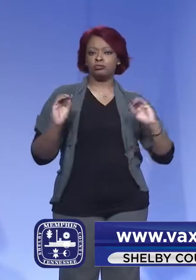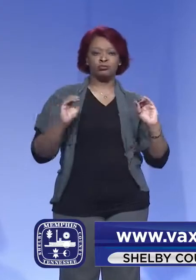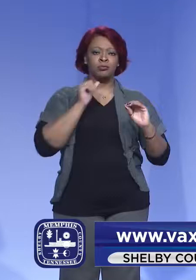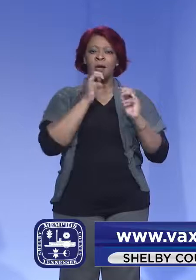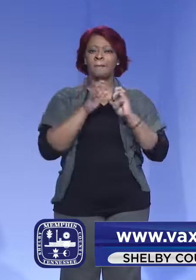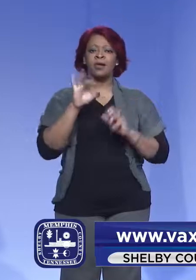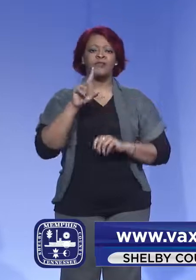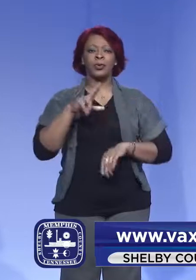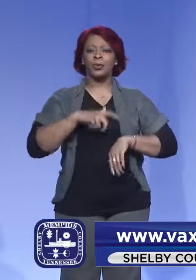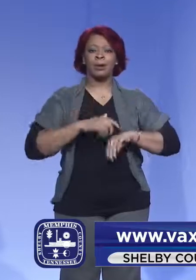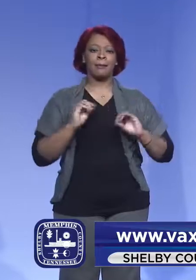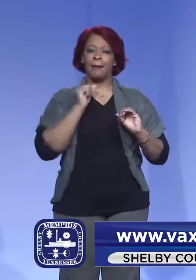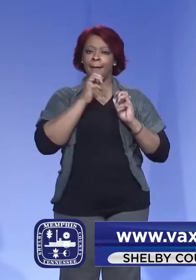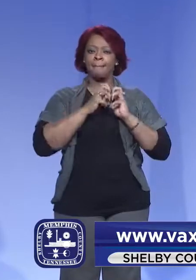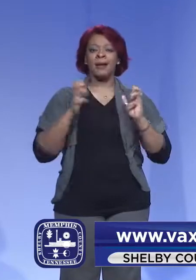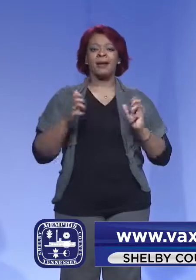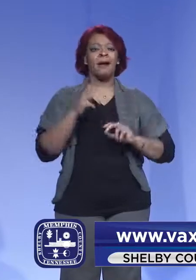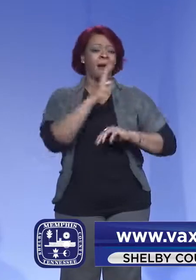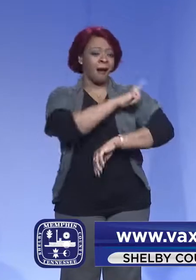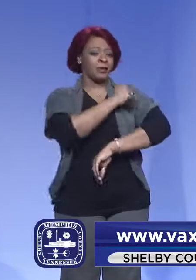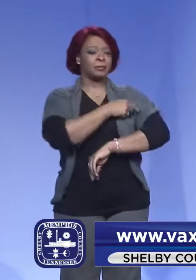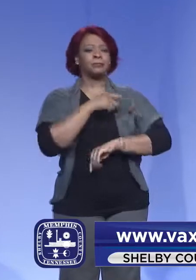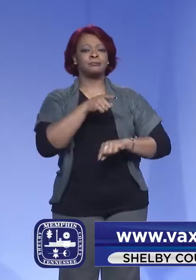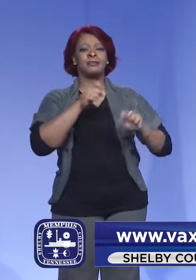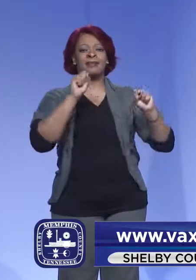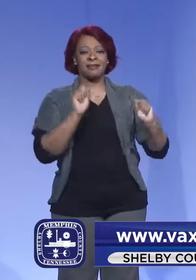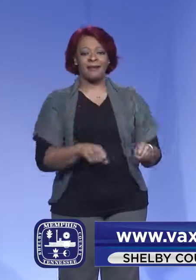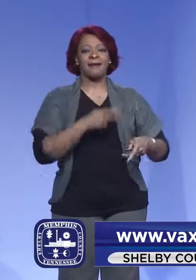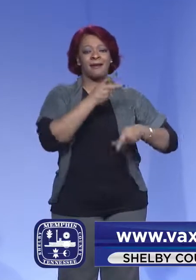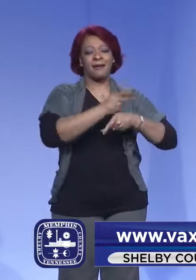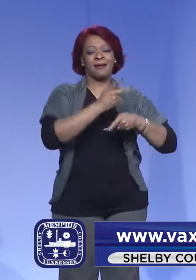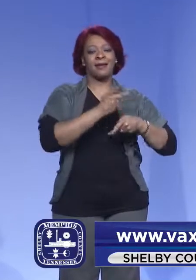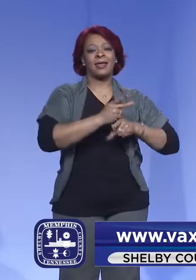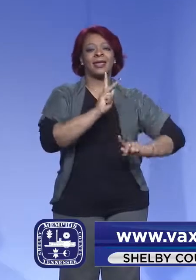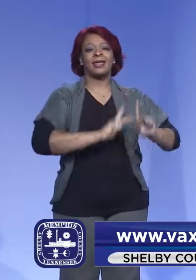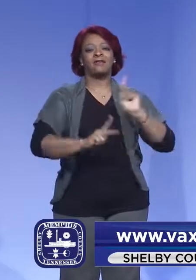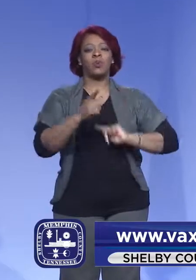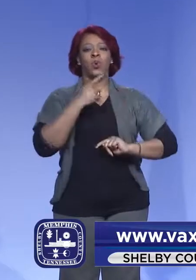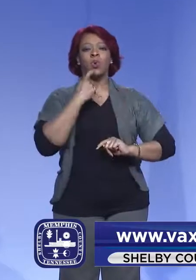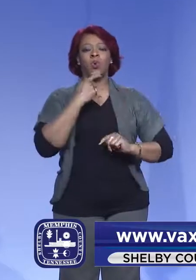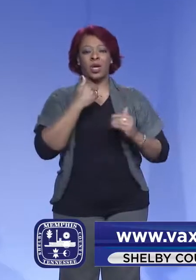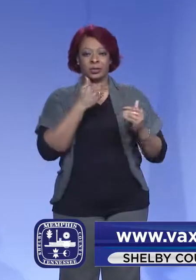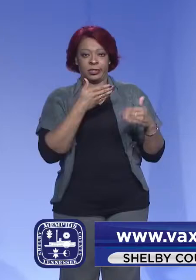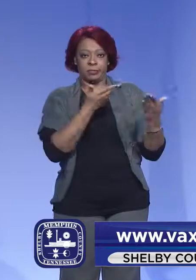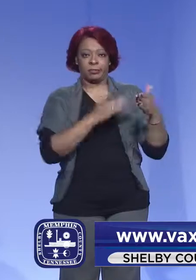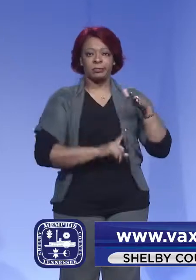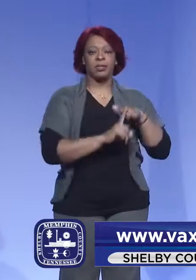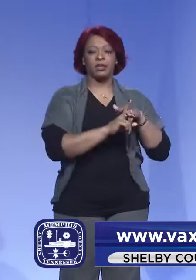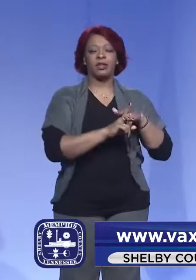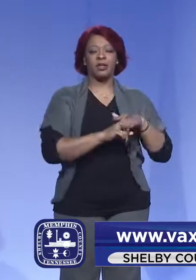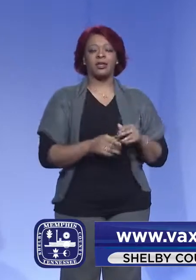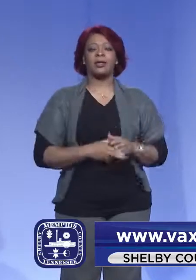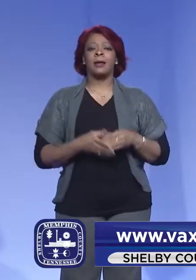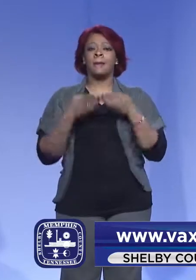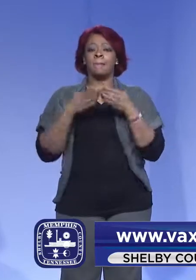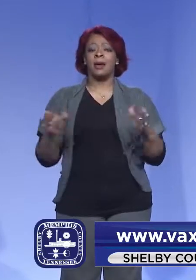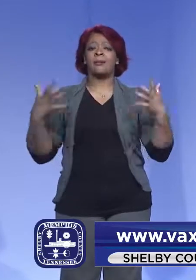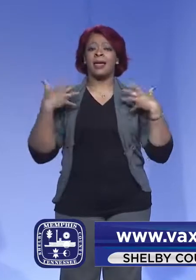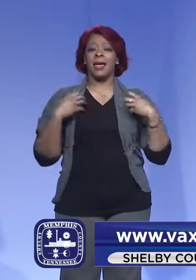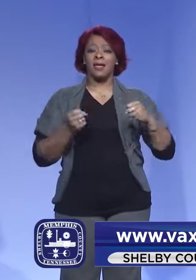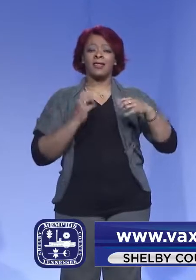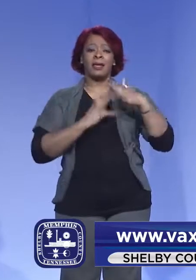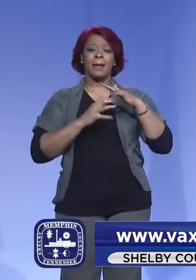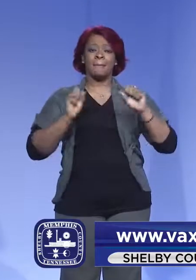flu. And so we know that the hospitals are able to care for the individuals who are presenting. As far as public health